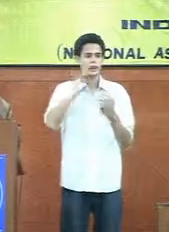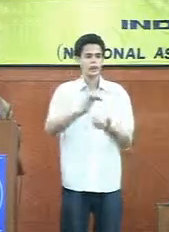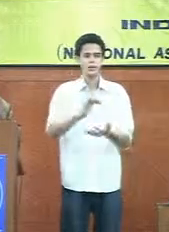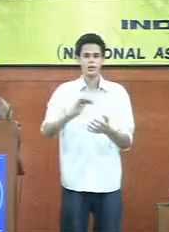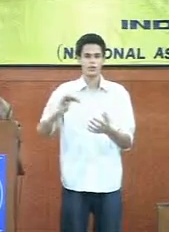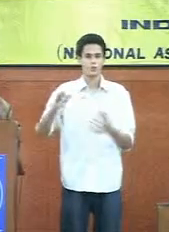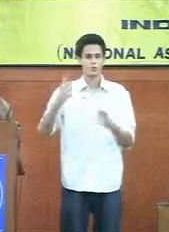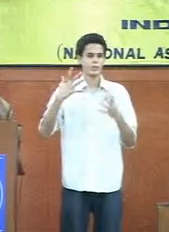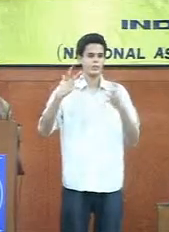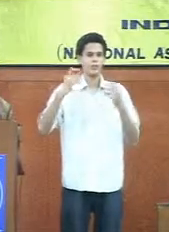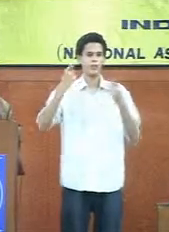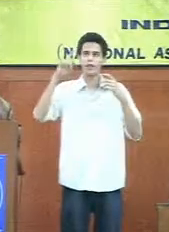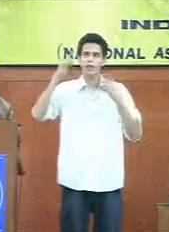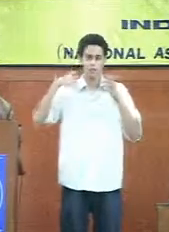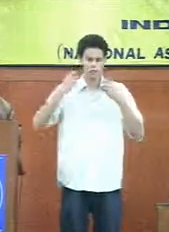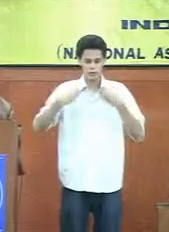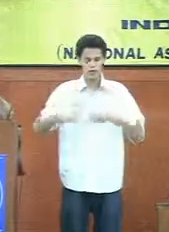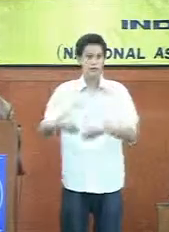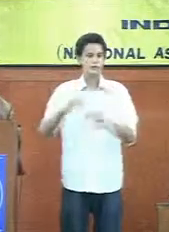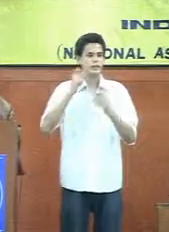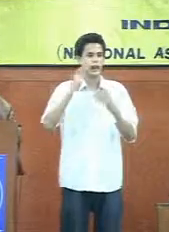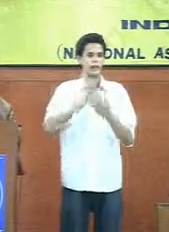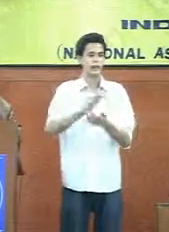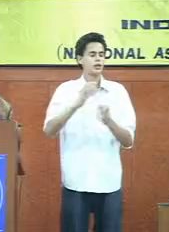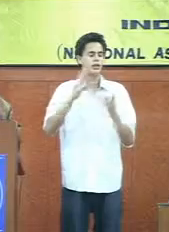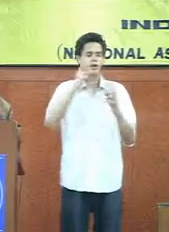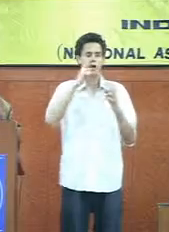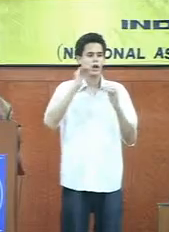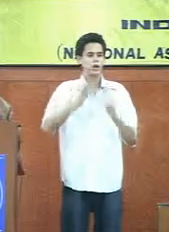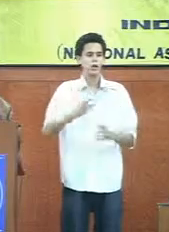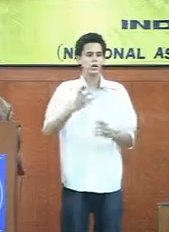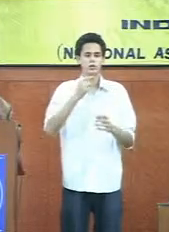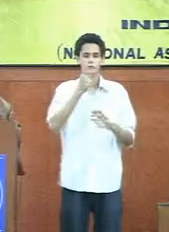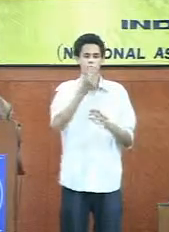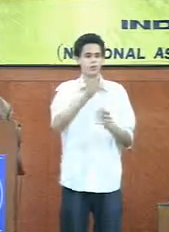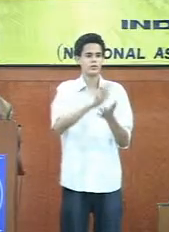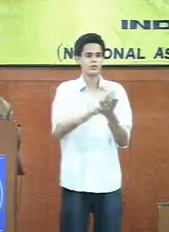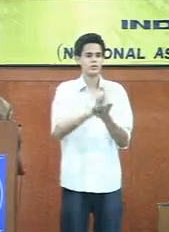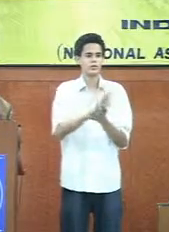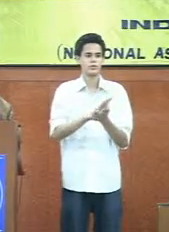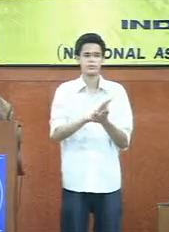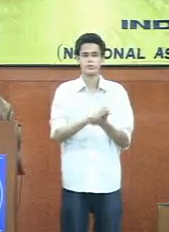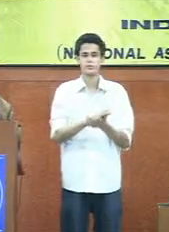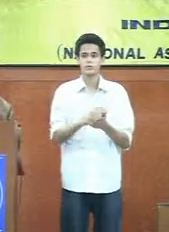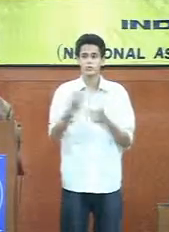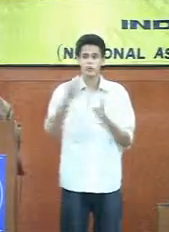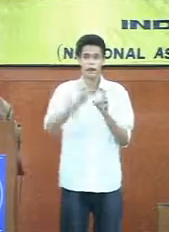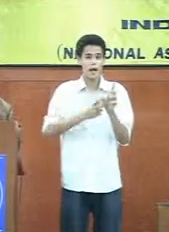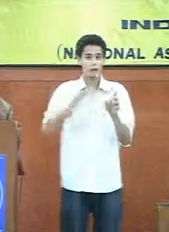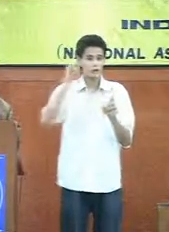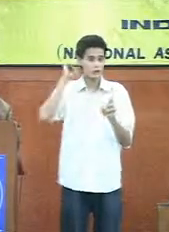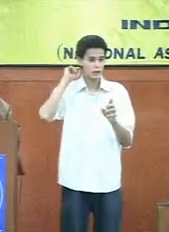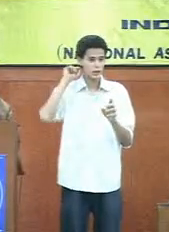they were the inheritors. The daughters did not have a share. up till last